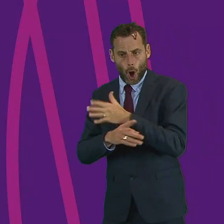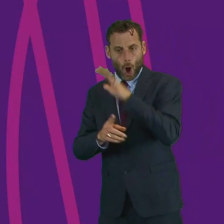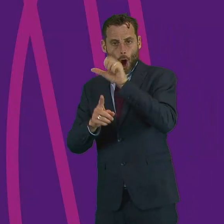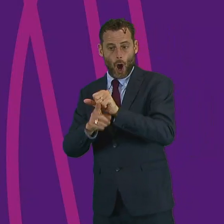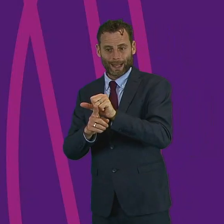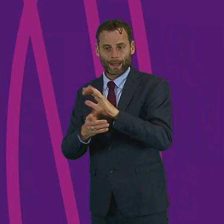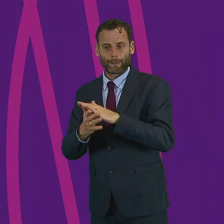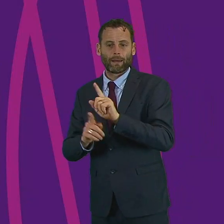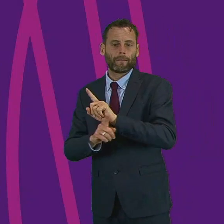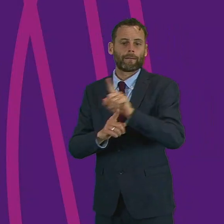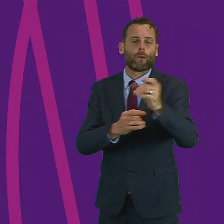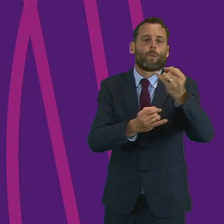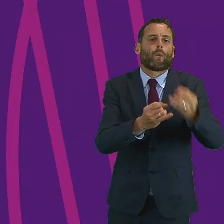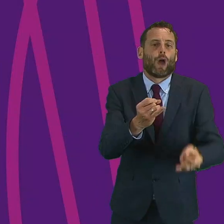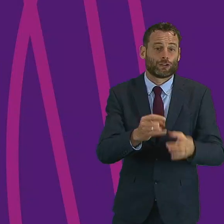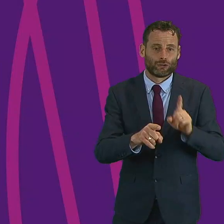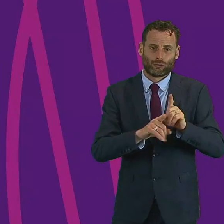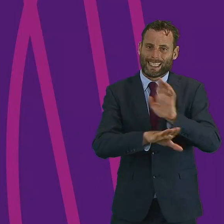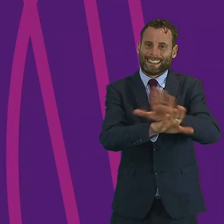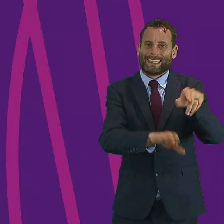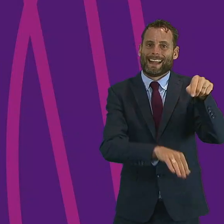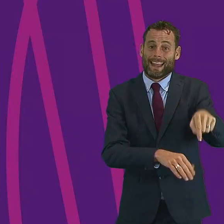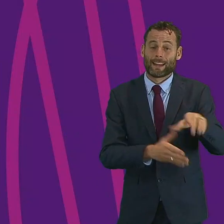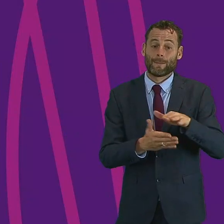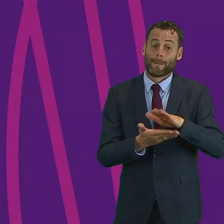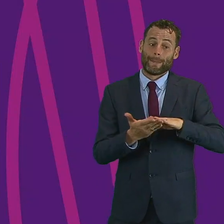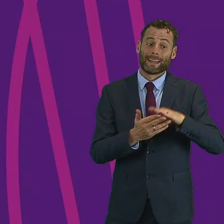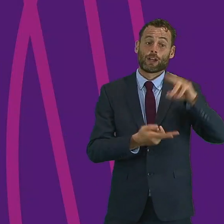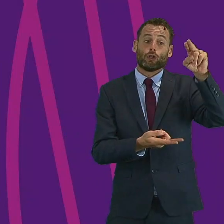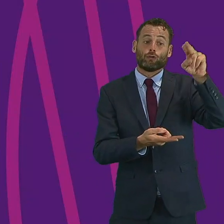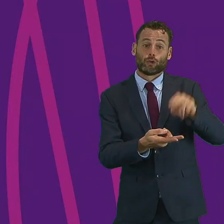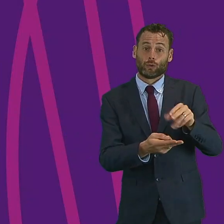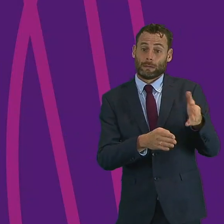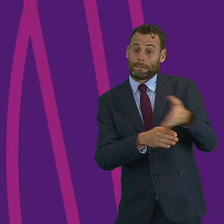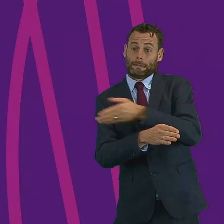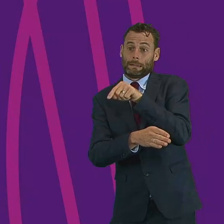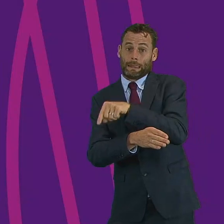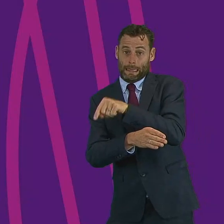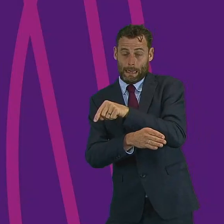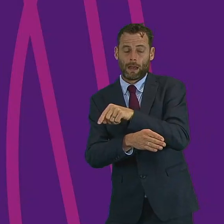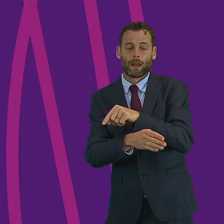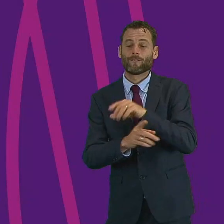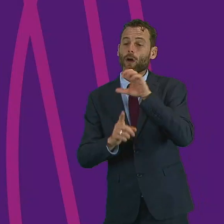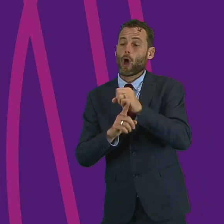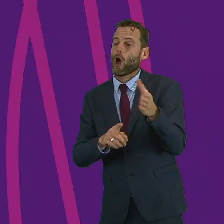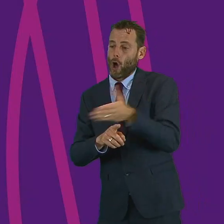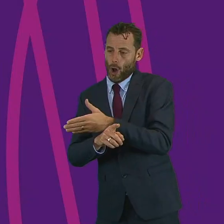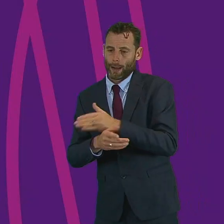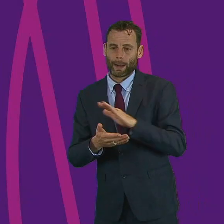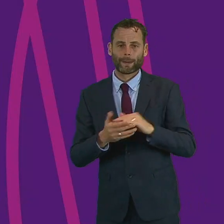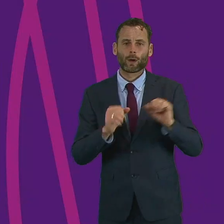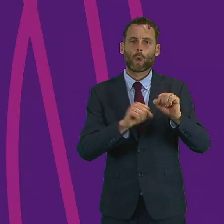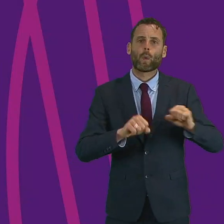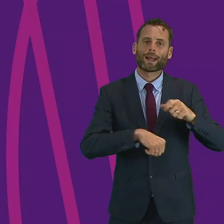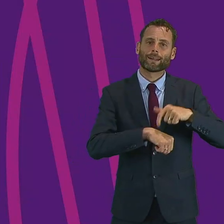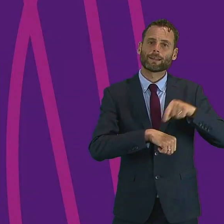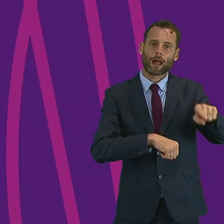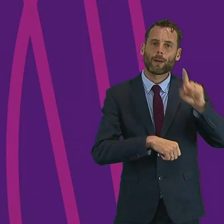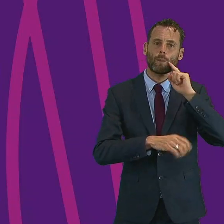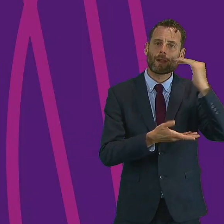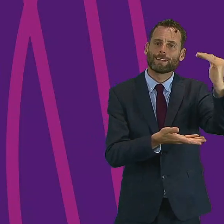any better. So can I ask, will the First Minister finally commit to ensuring that any young person who needs access to CAM service will get it within the